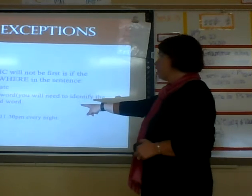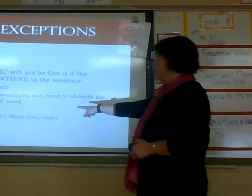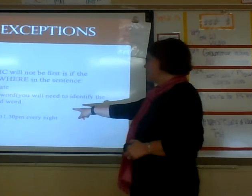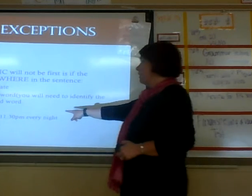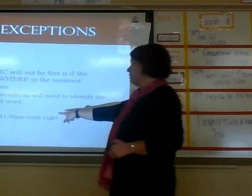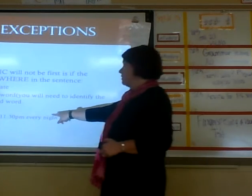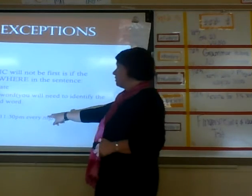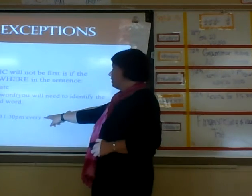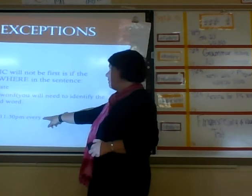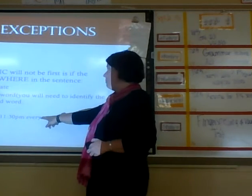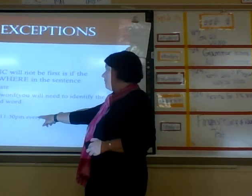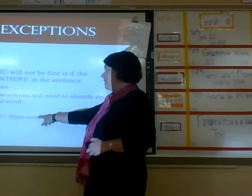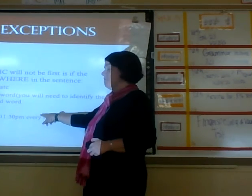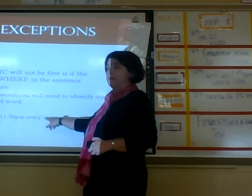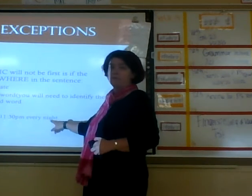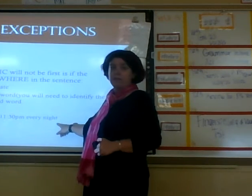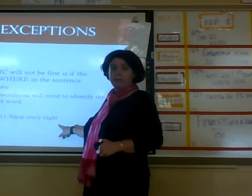bed at 11:30 p.m. every night.